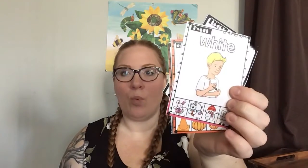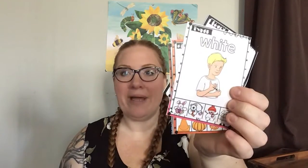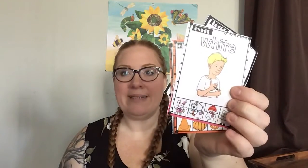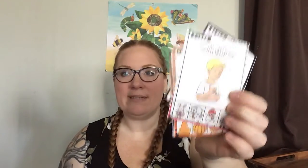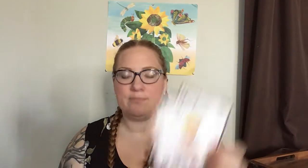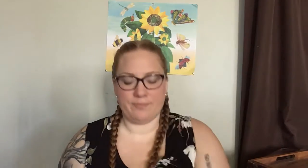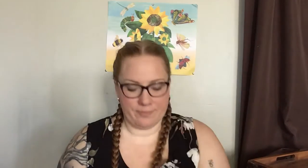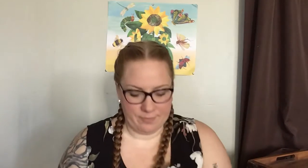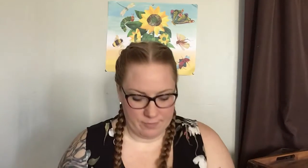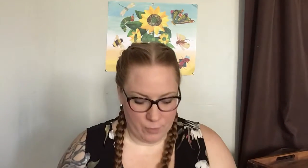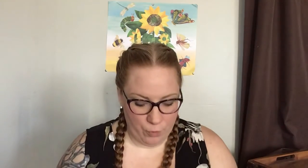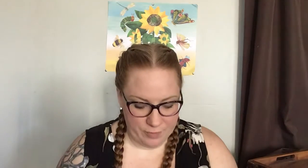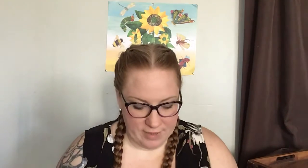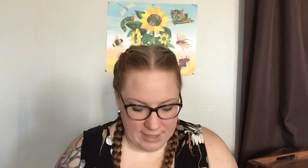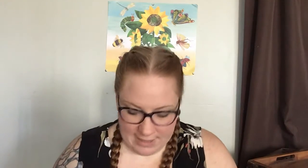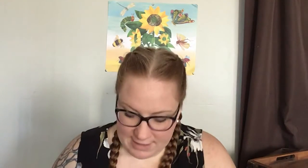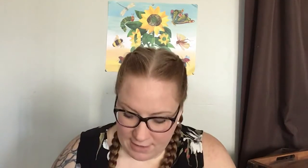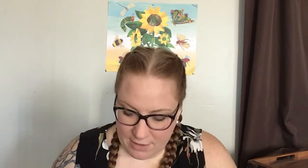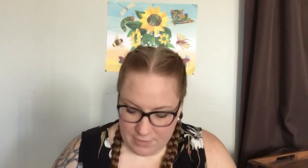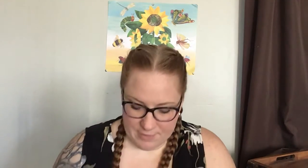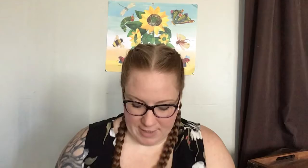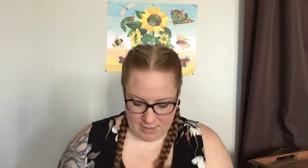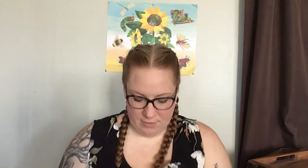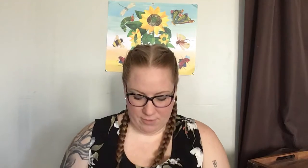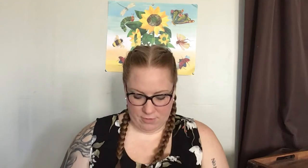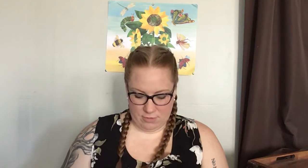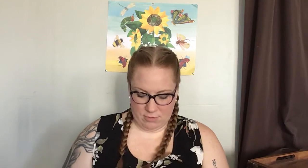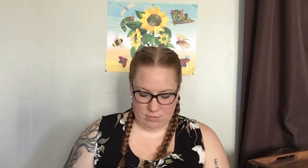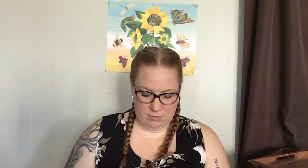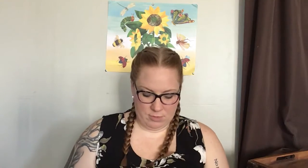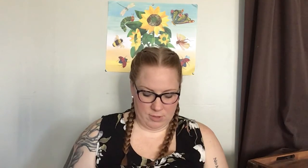White. The next color was peeking through.